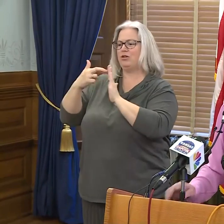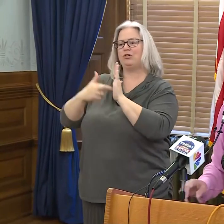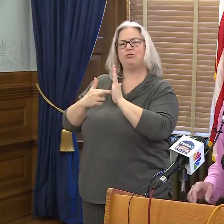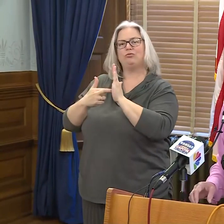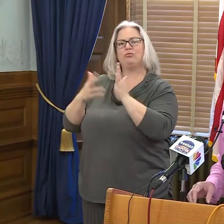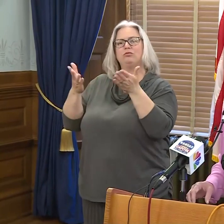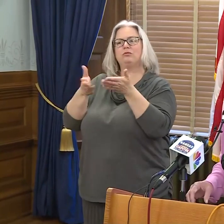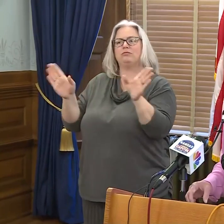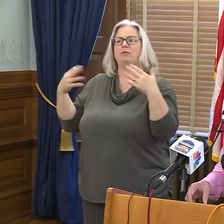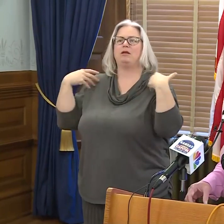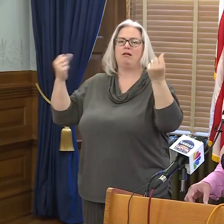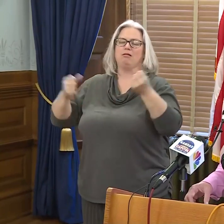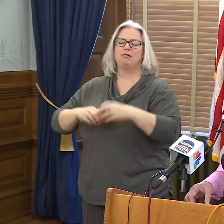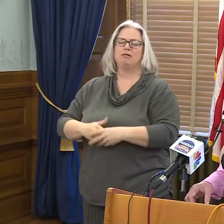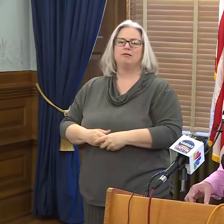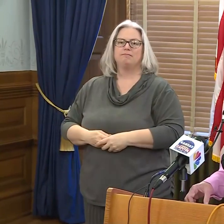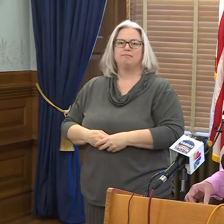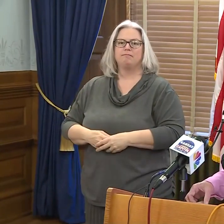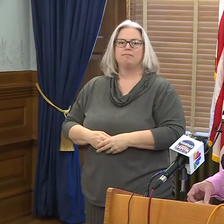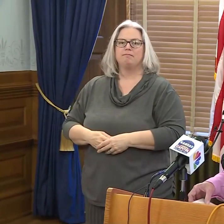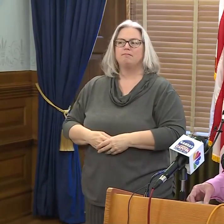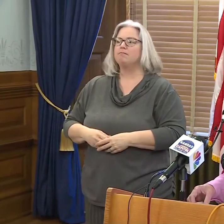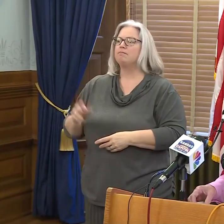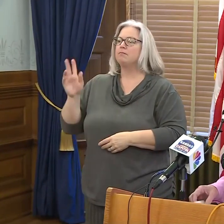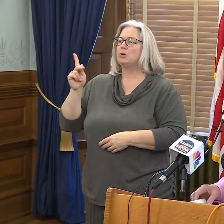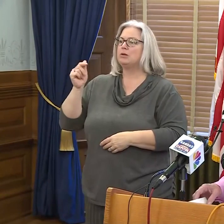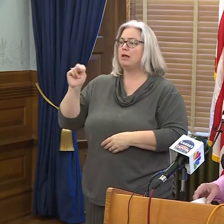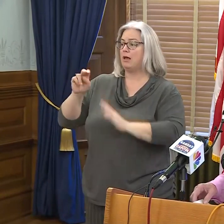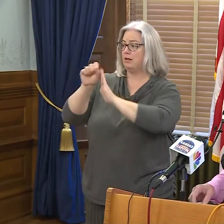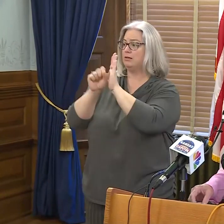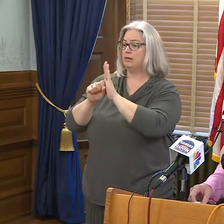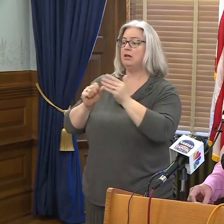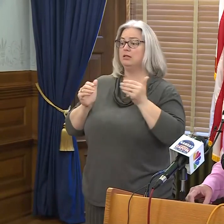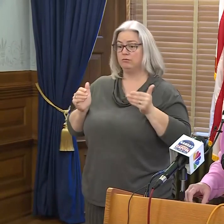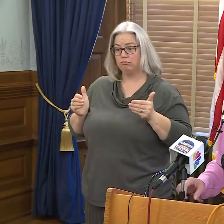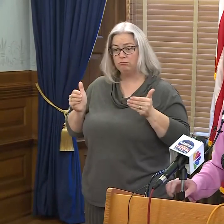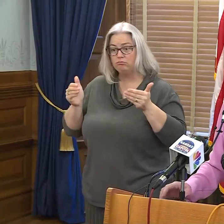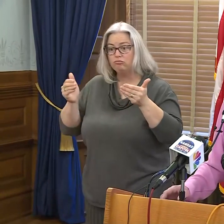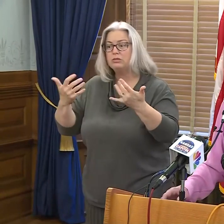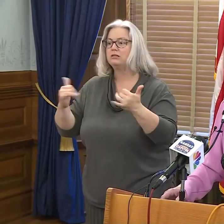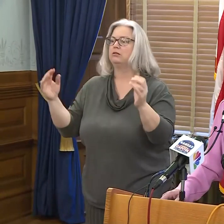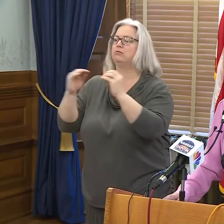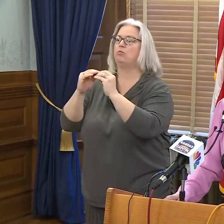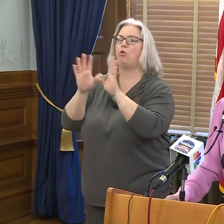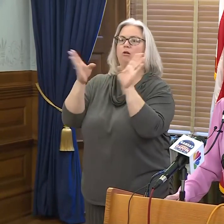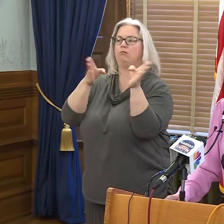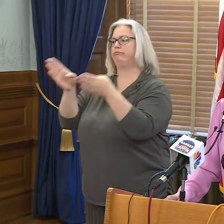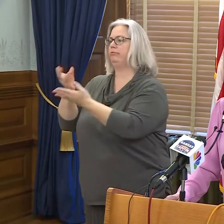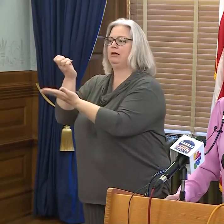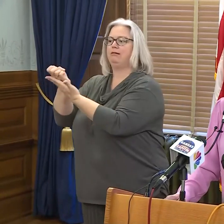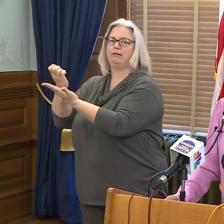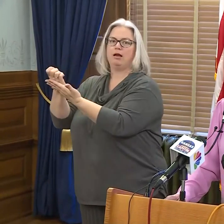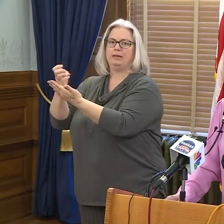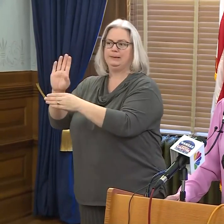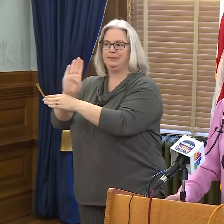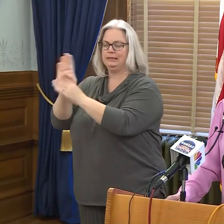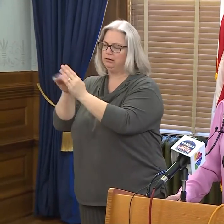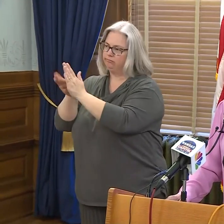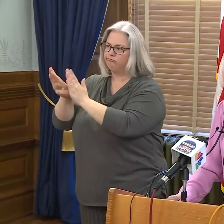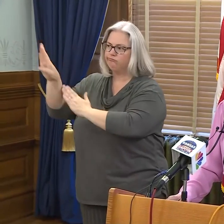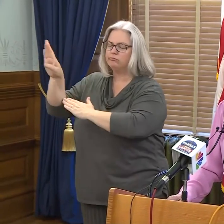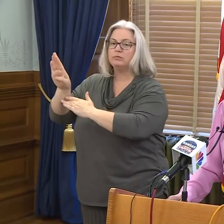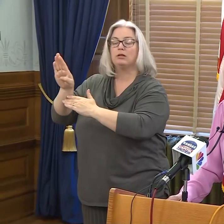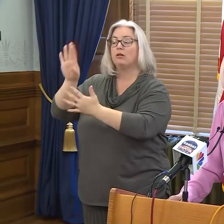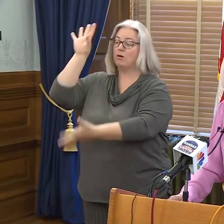health guidelines. As Kansas moves forward, we have much to do on the economic front. The toll of